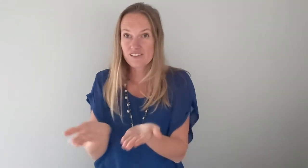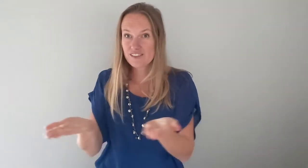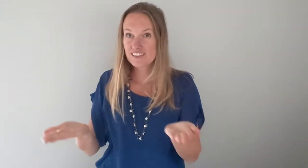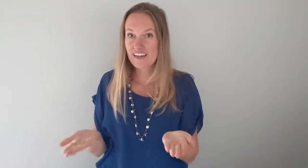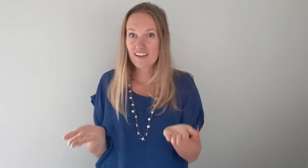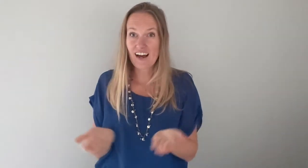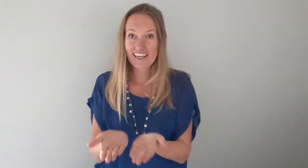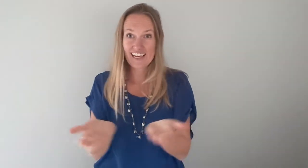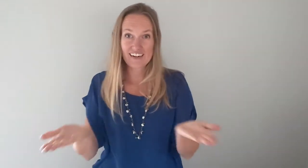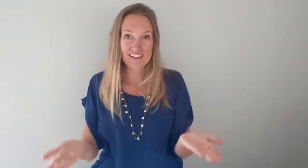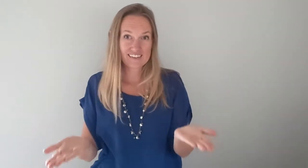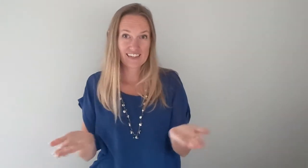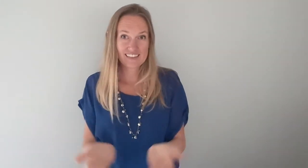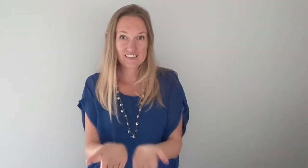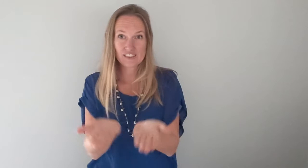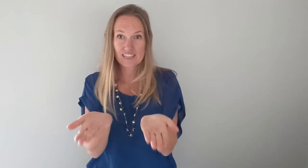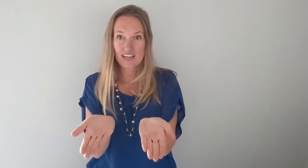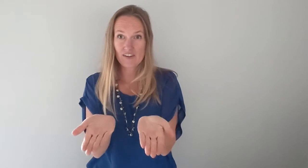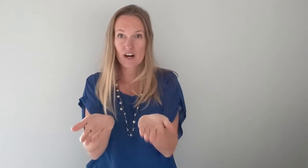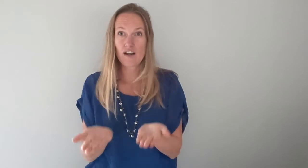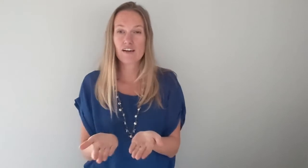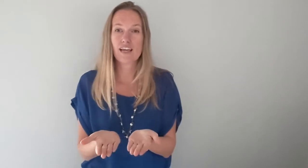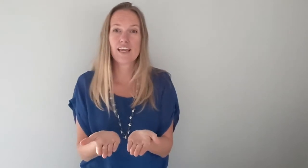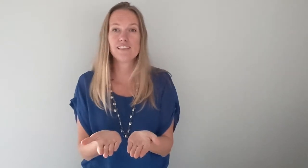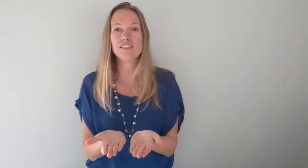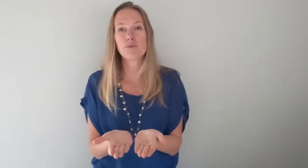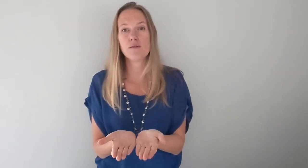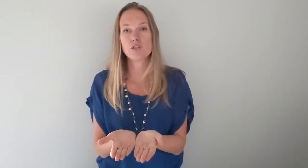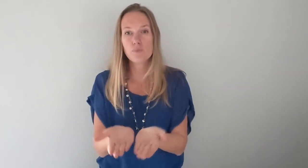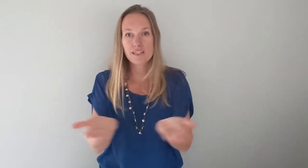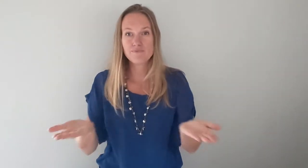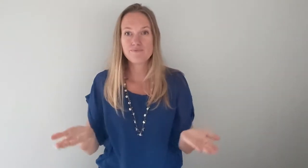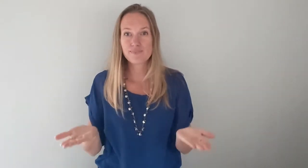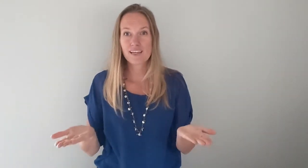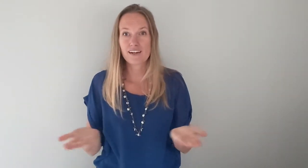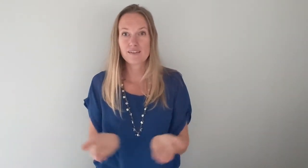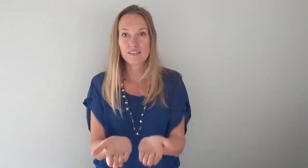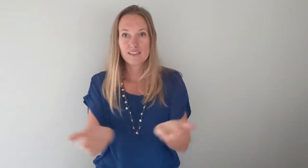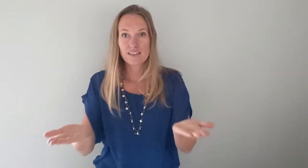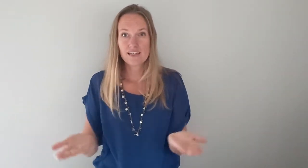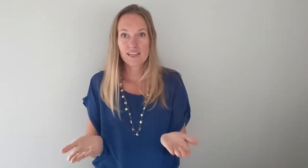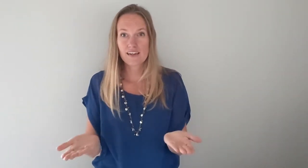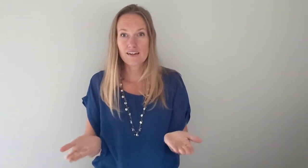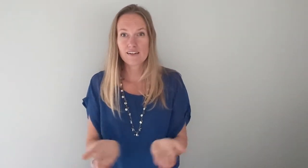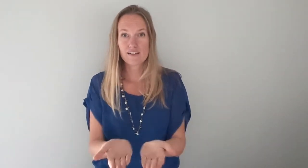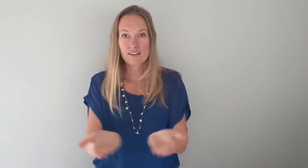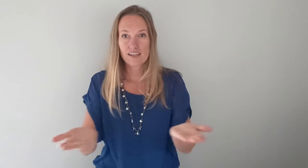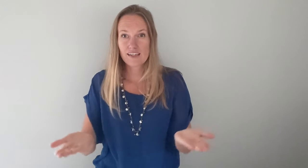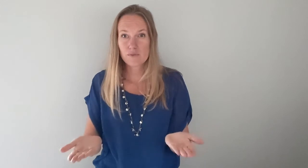this sign a lot here, okay? So you just kind of have your hands, your palms open, here, here. Okay, kind of moving